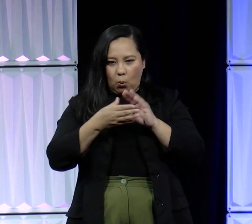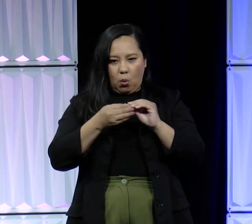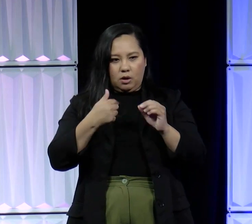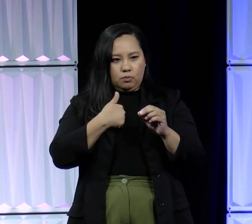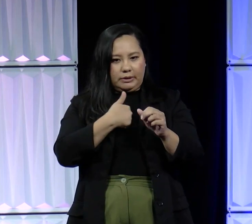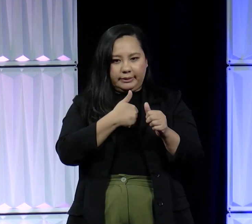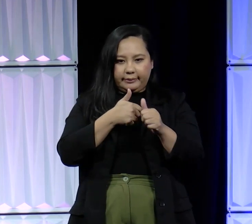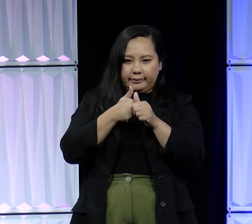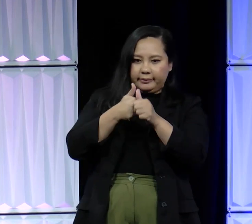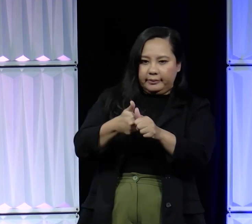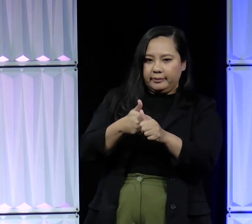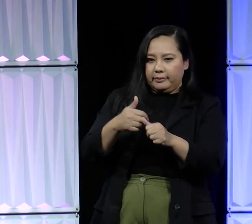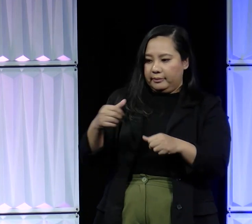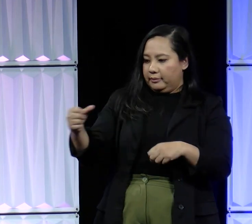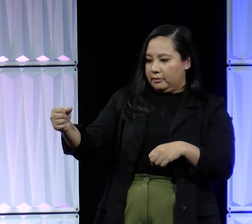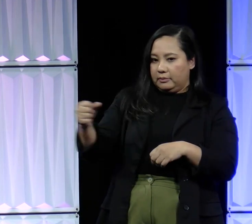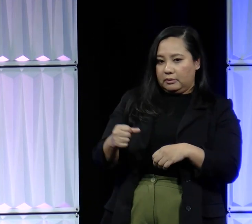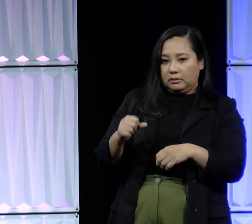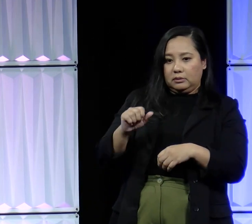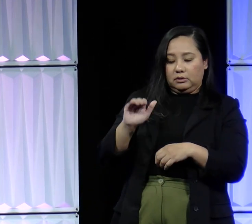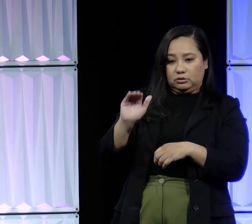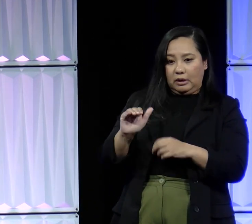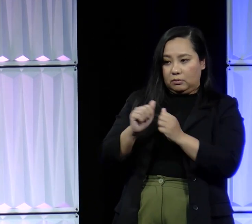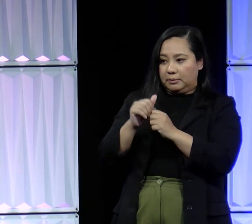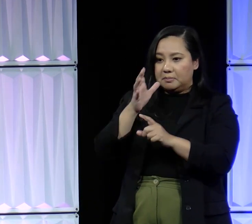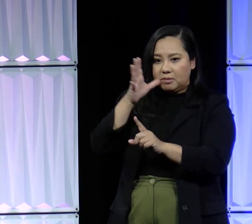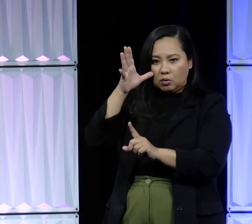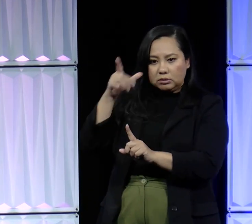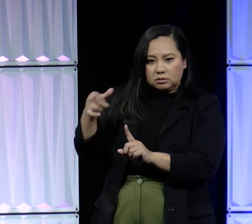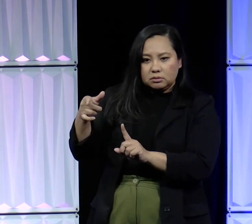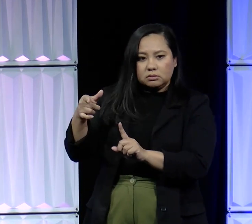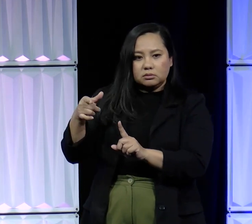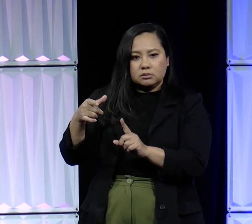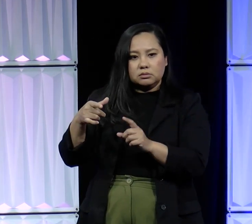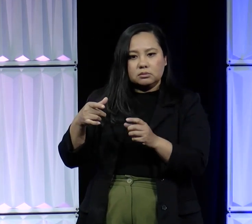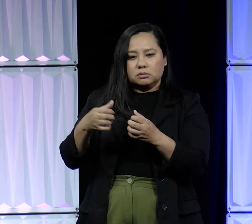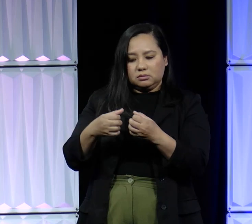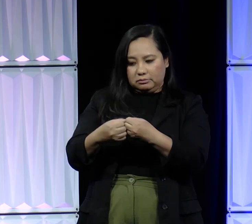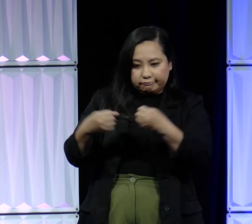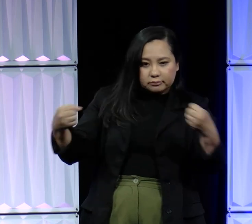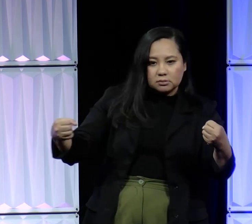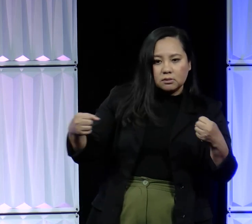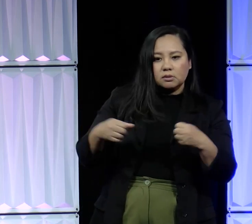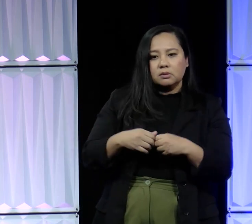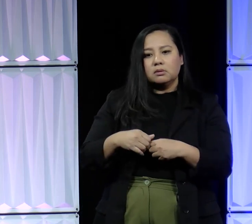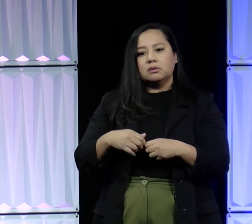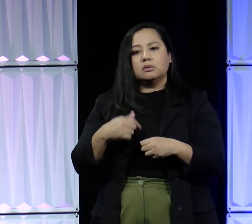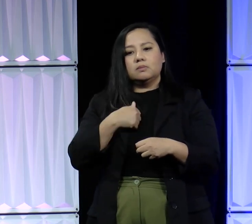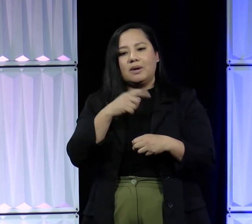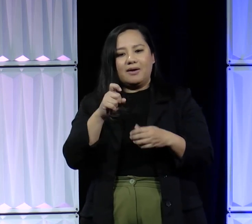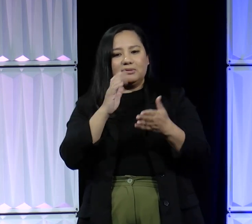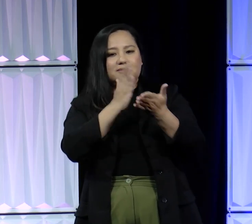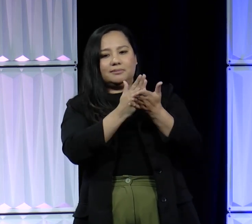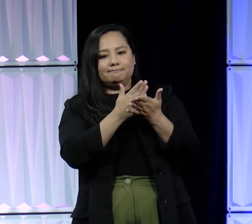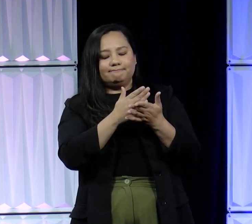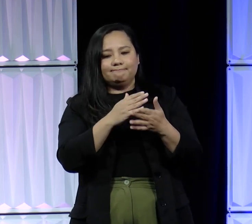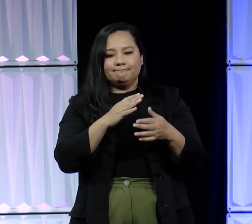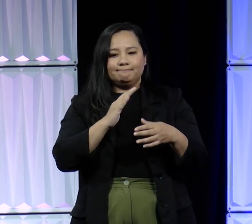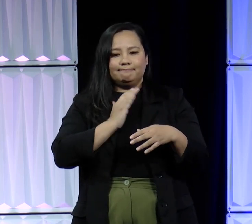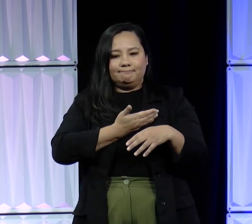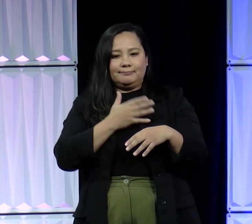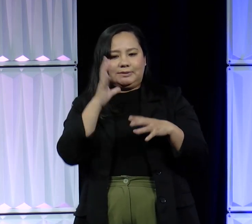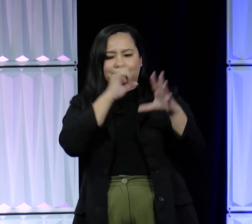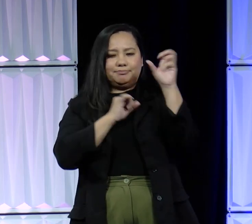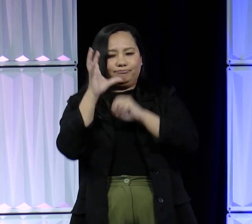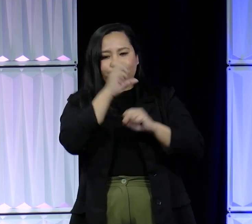To start our journey toward true prevention of child sexual abuse, we must resist our proclivity to create a single story and address